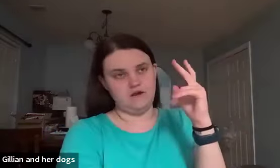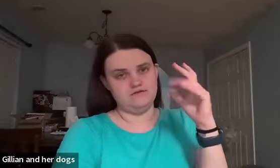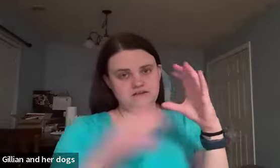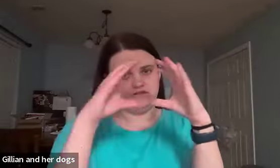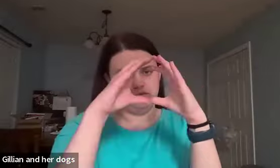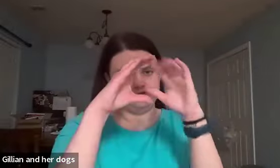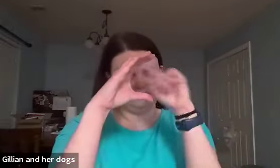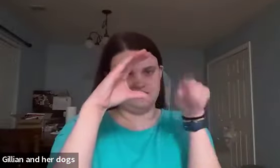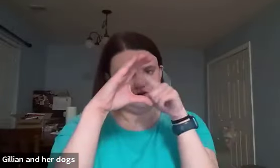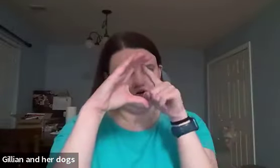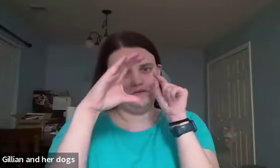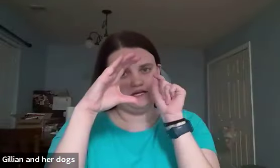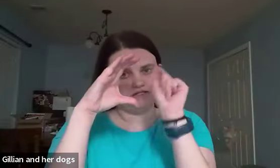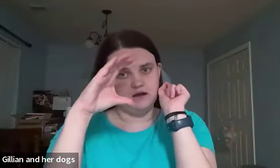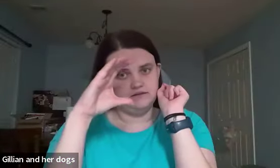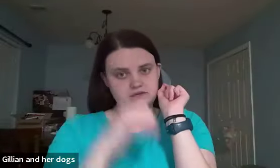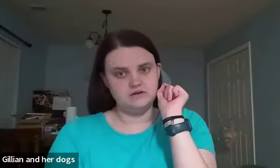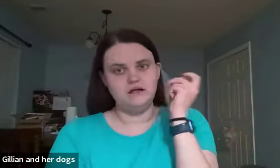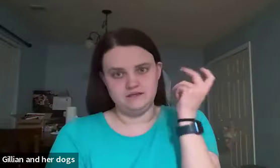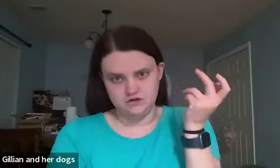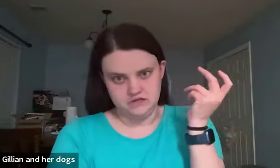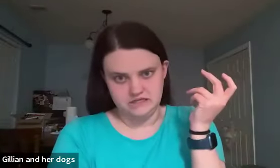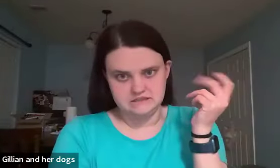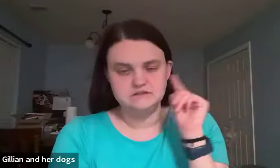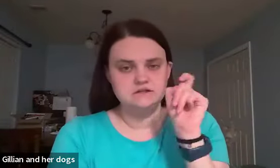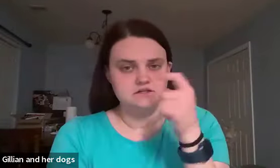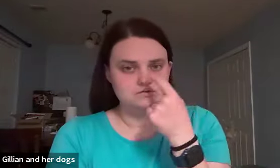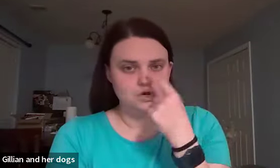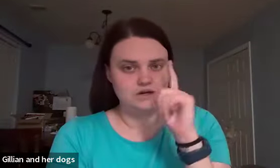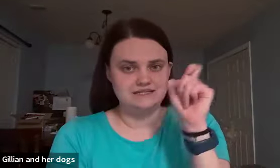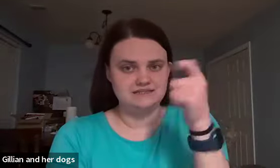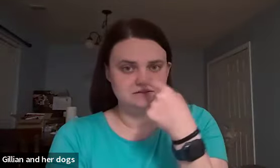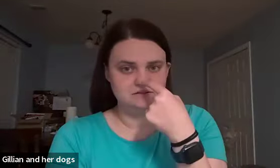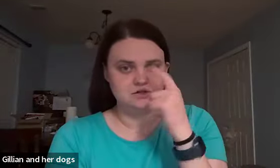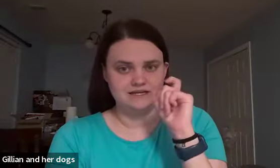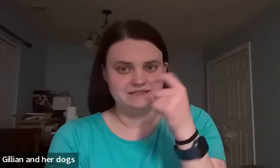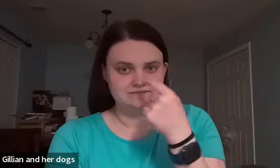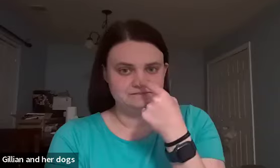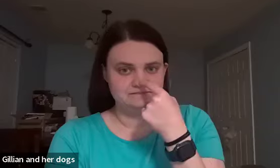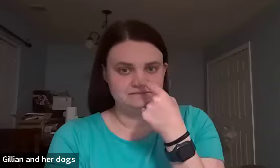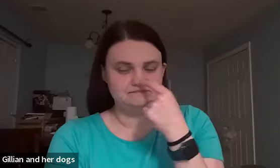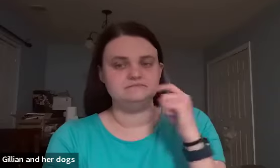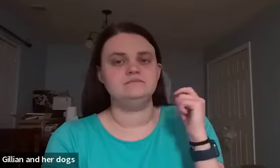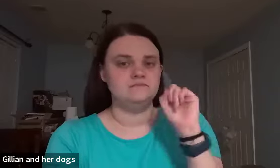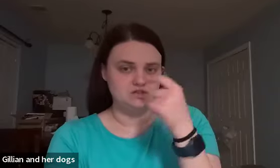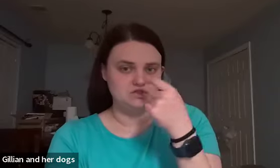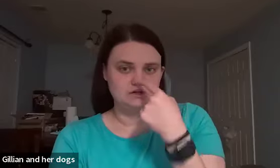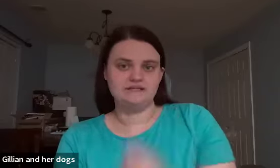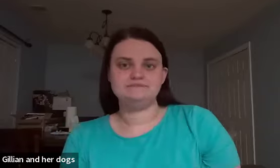like obviously like the motion of it's a circle and then a dot in the middle, like a target. So target, target, target.